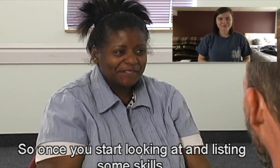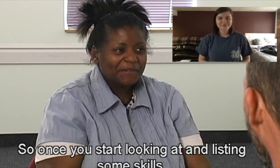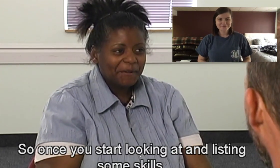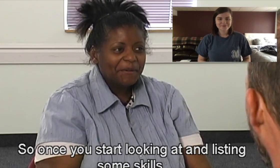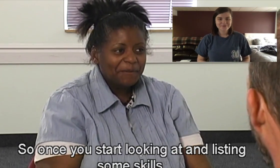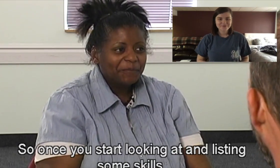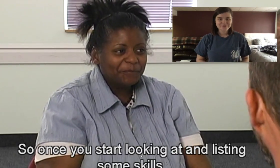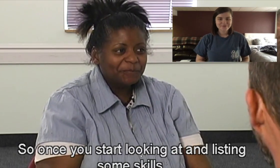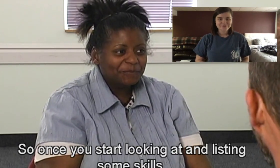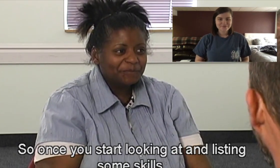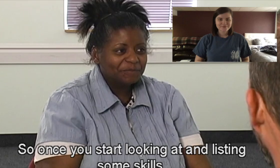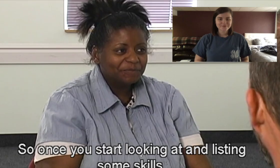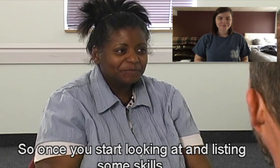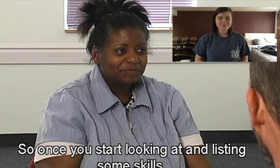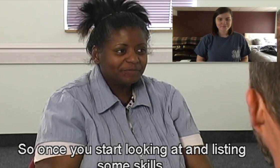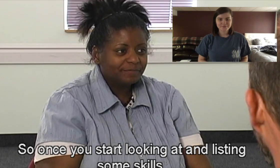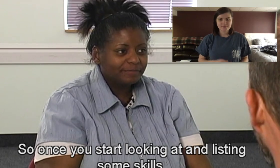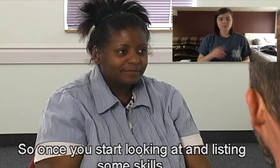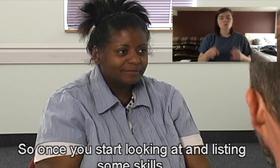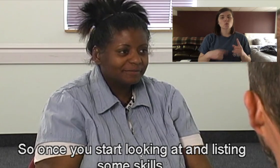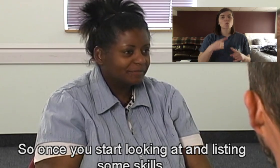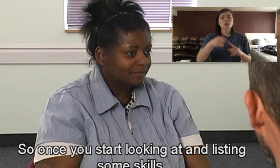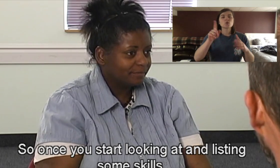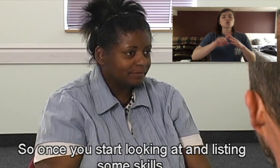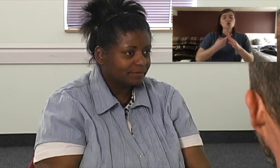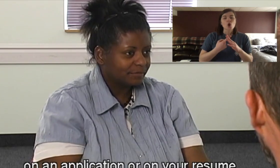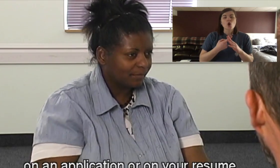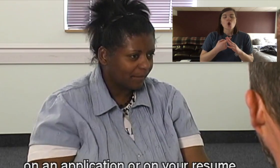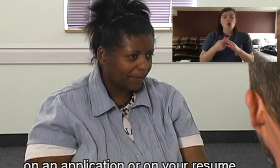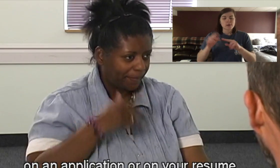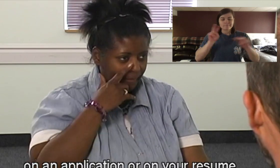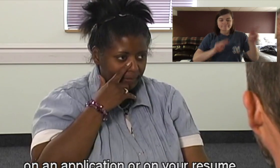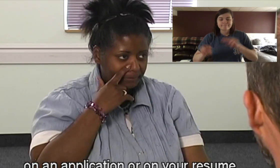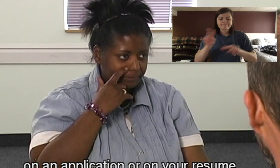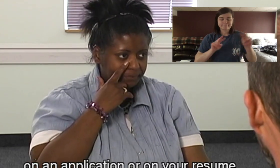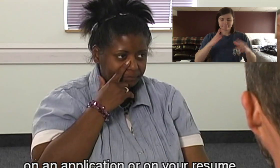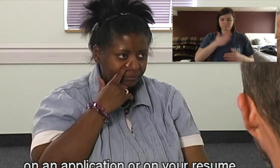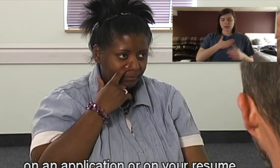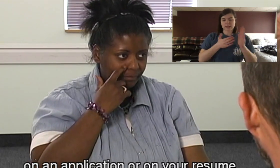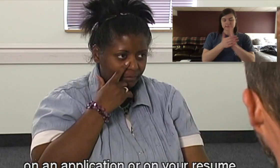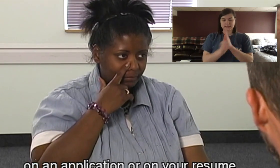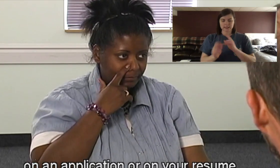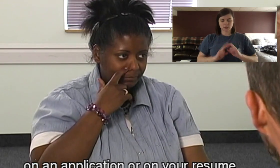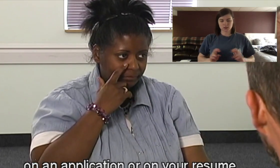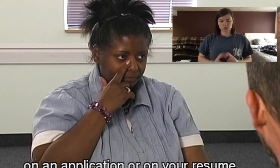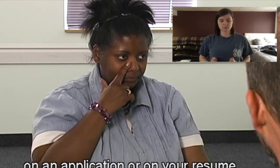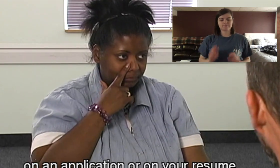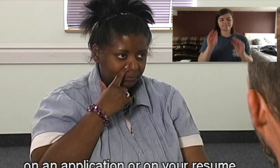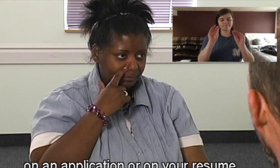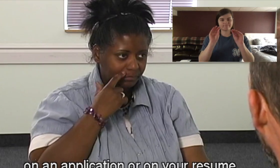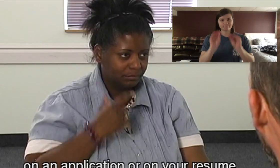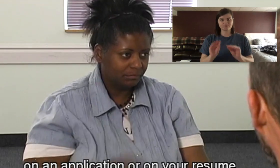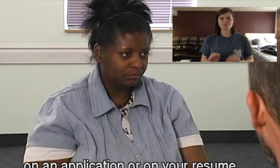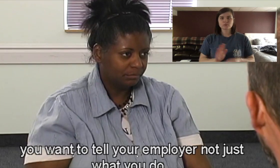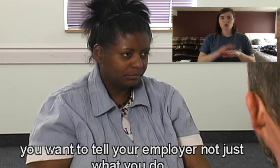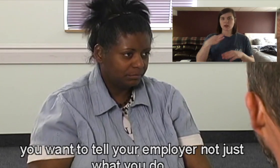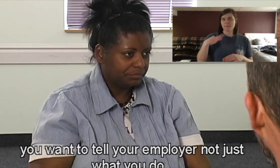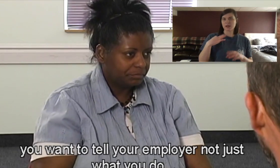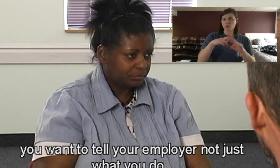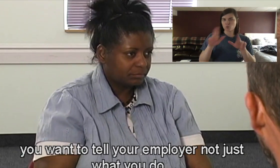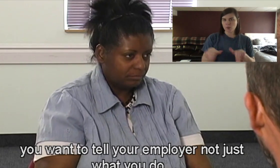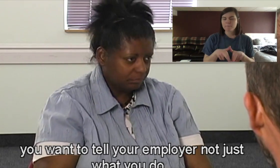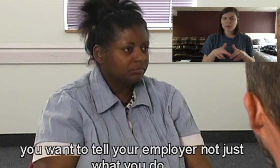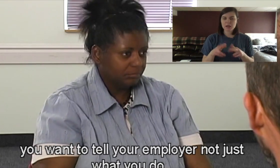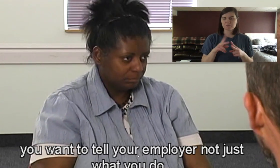Cool. once you start looking at and listing some of your skills on an application or on your